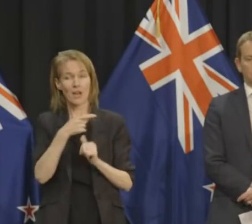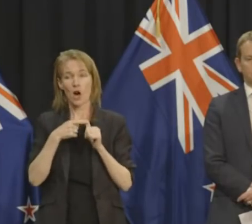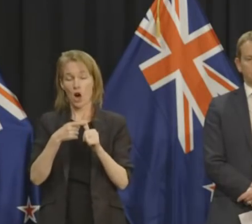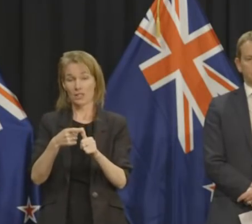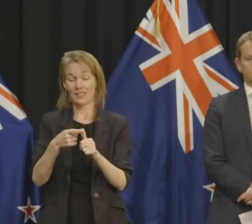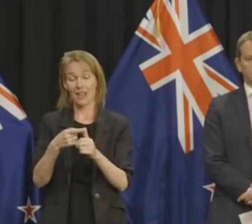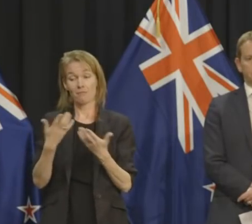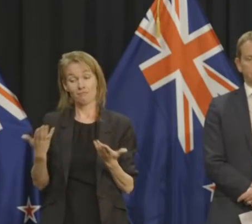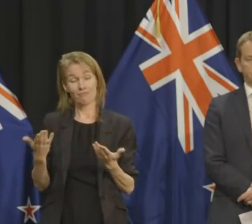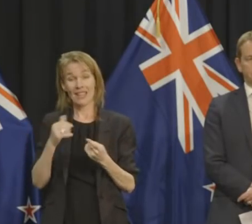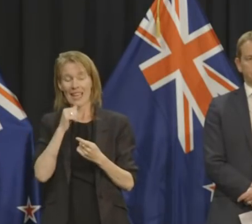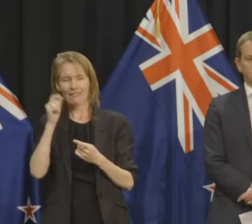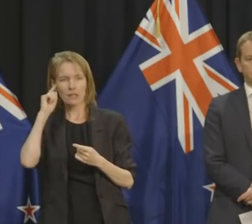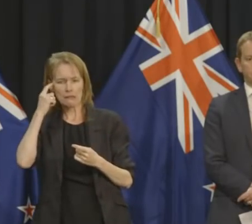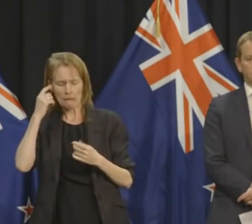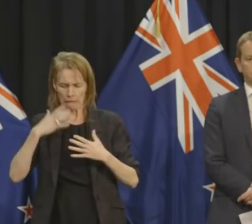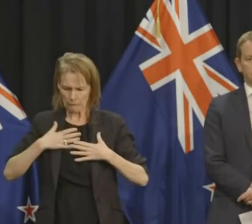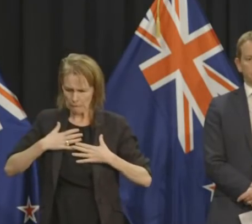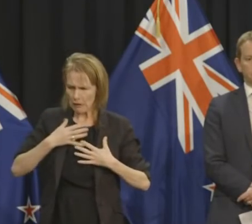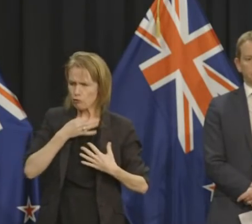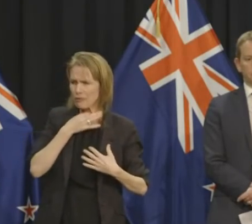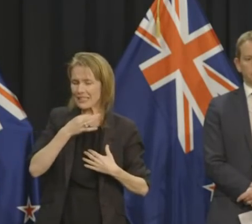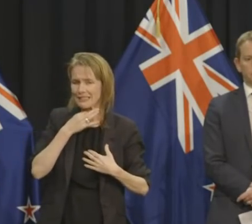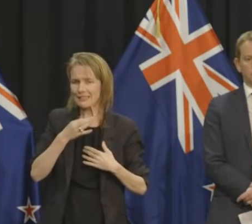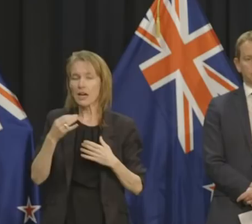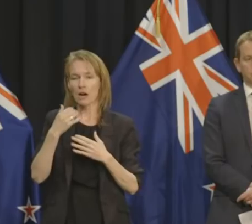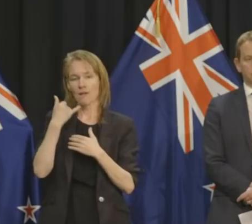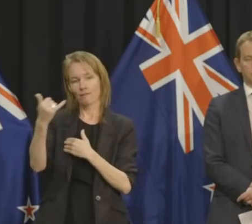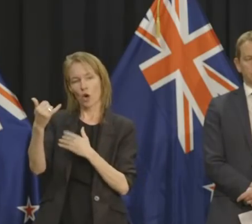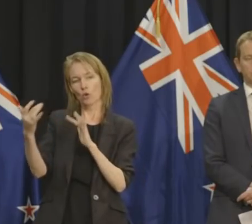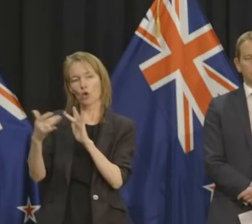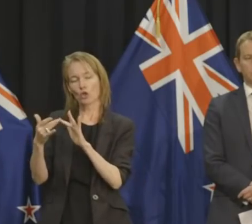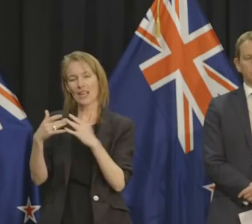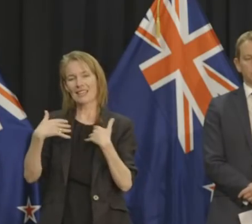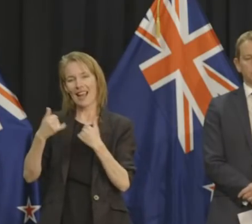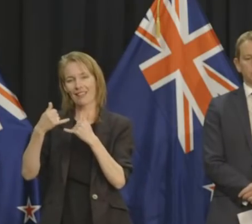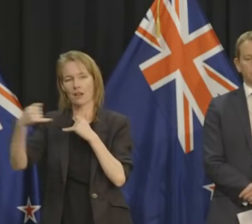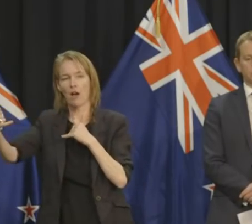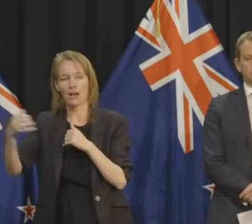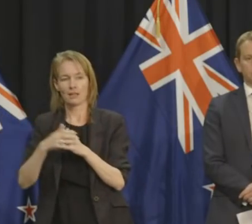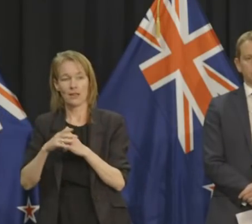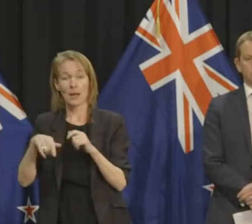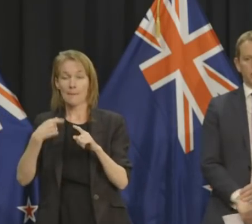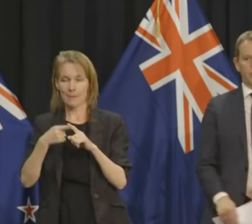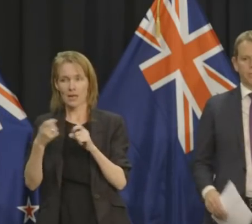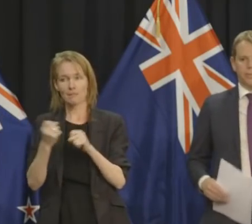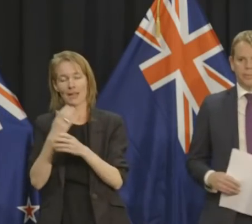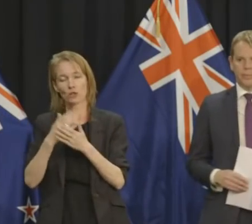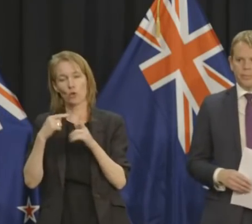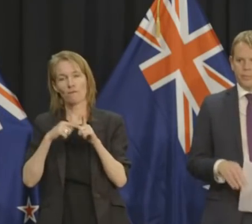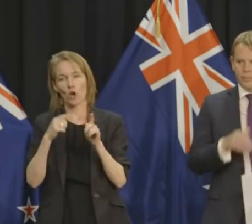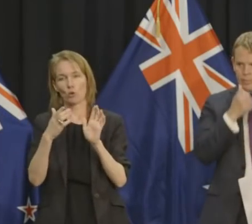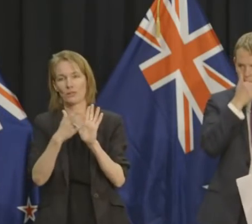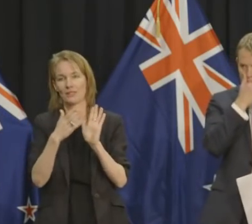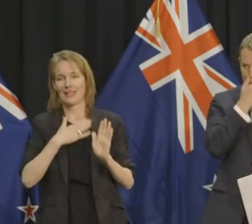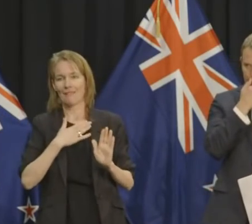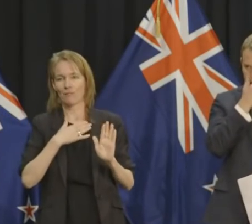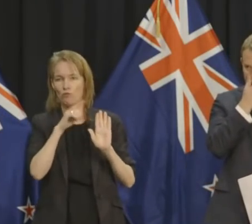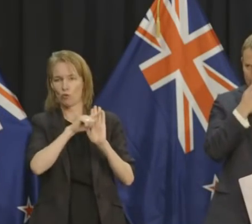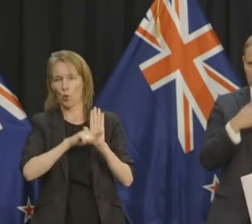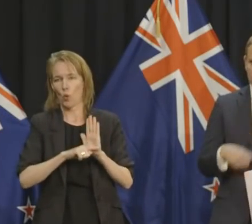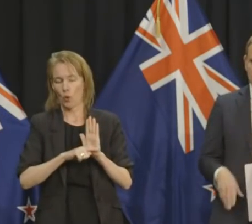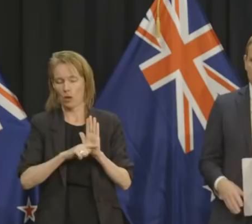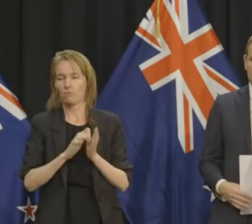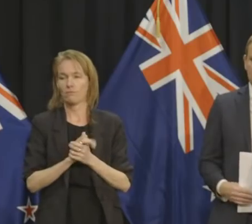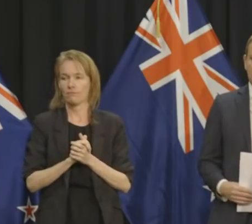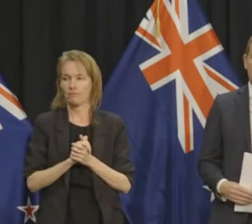They'll be getting good advice. Personal hygiene standards are first and foremost to make sure we all stay healthy. Could it be self-isolation?